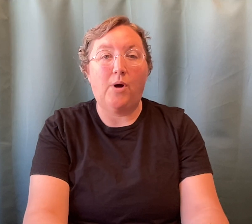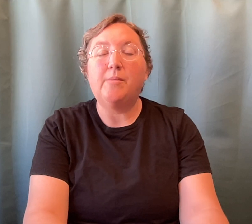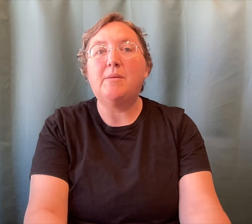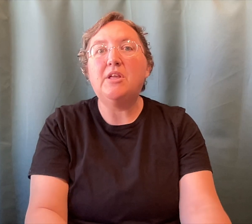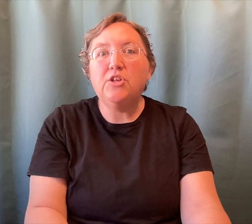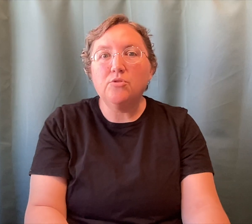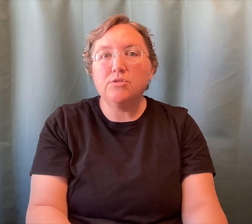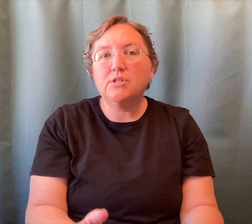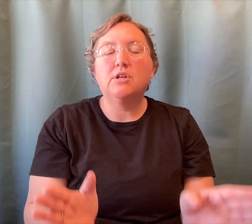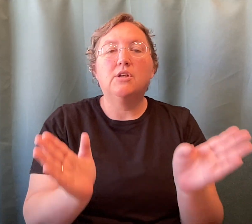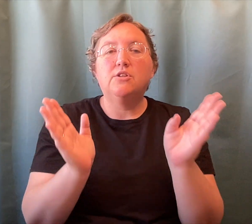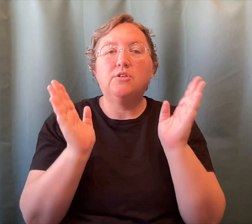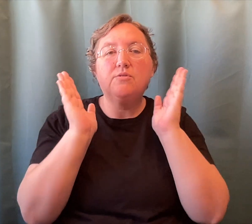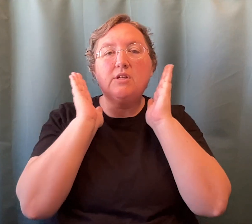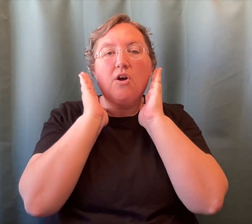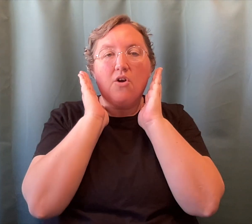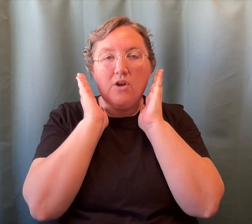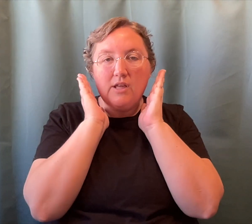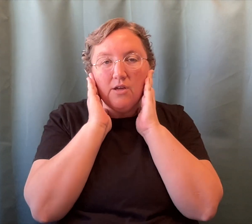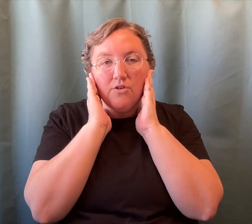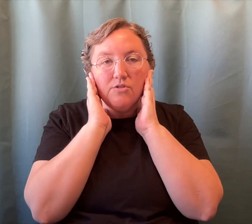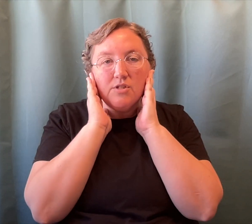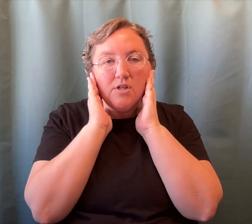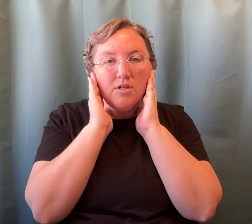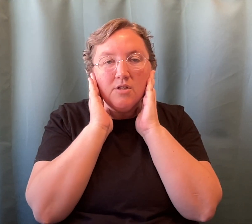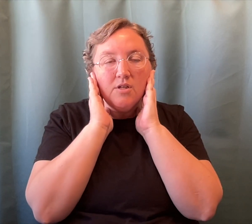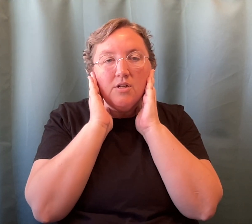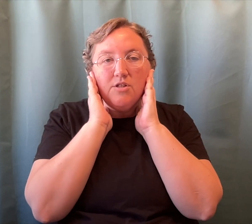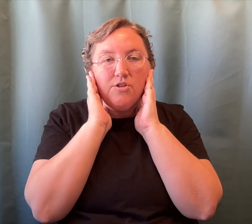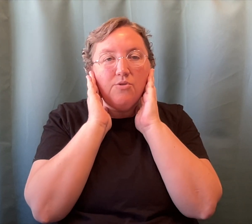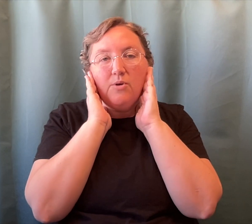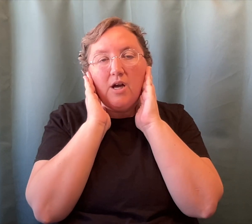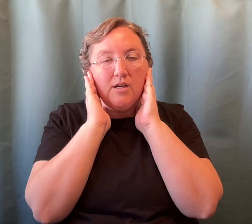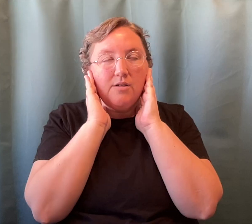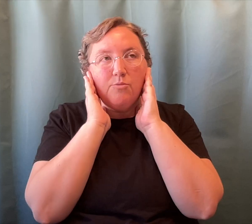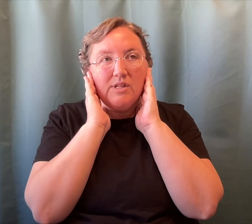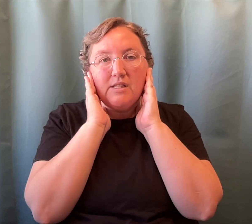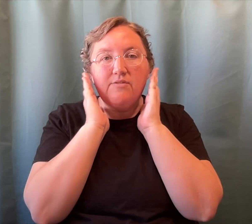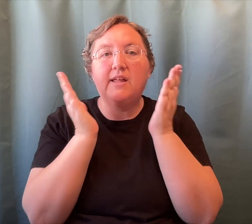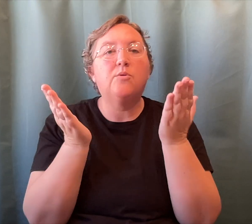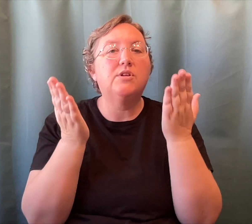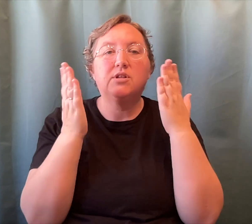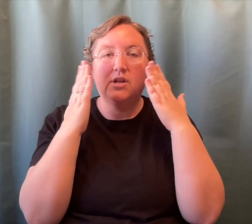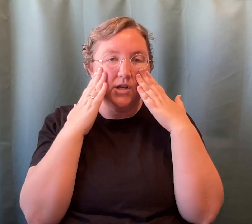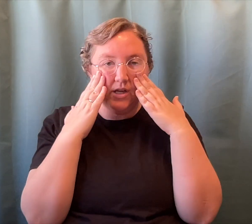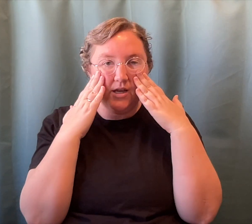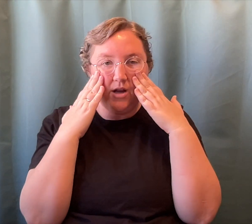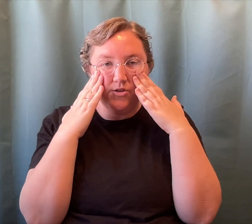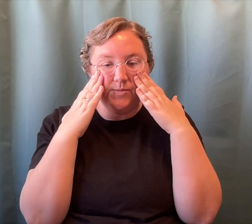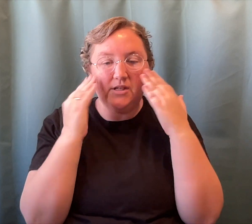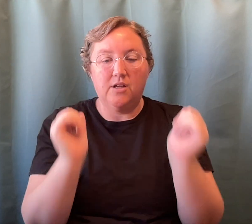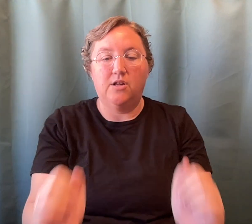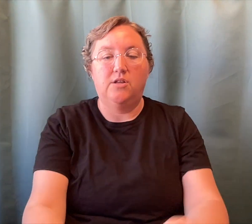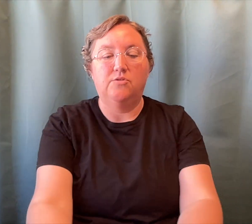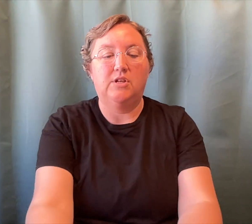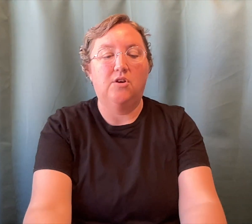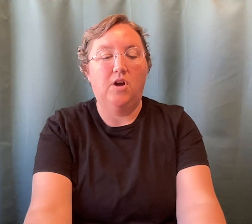we may be used to using our ears to receive language, it can also be done using our